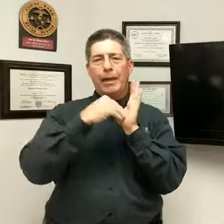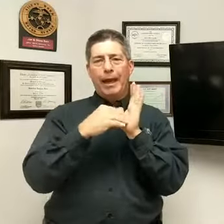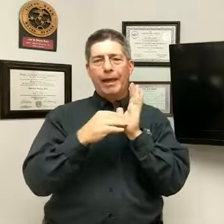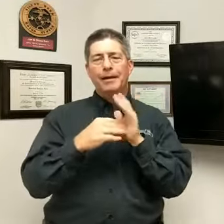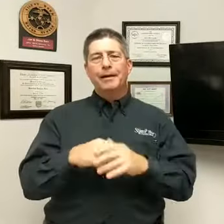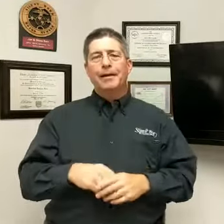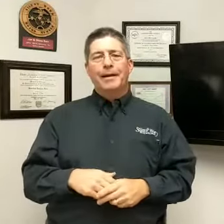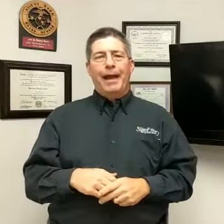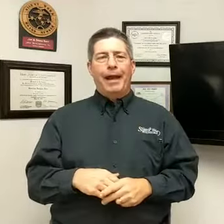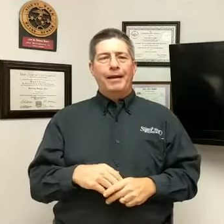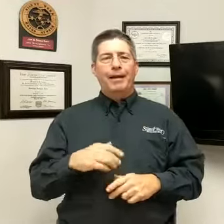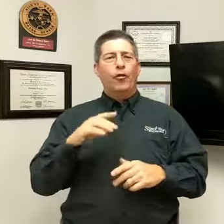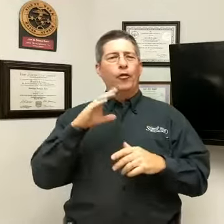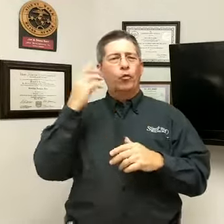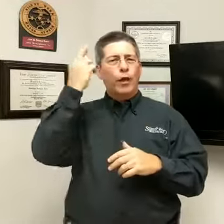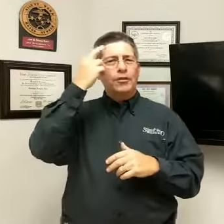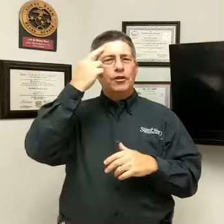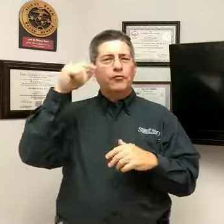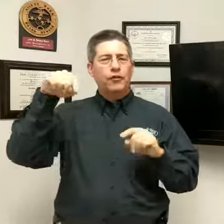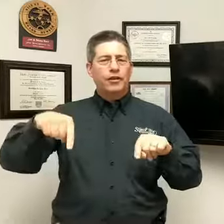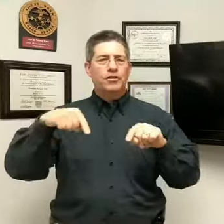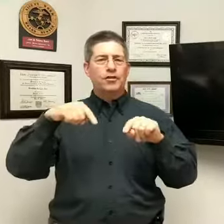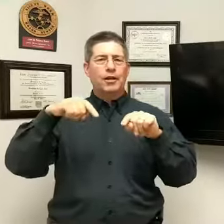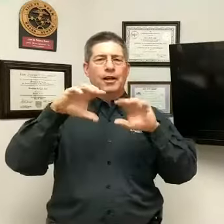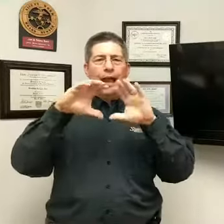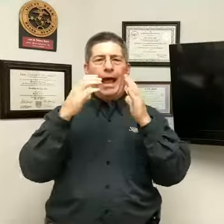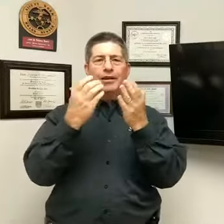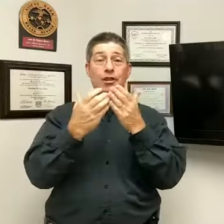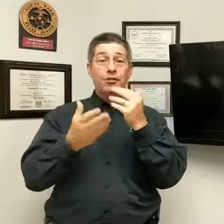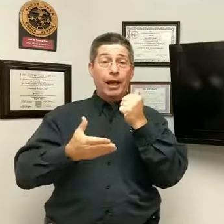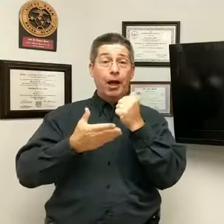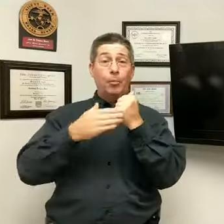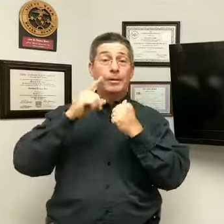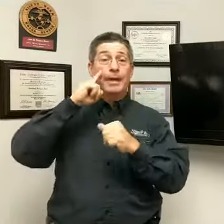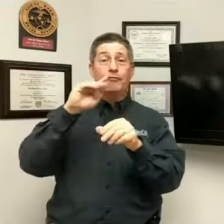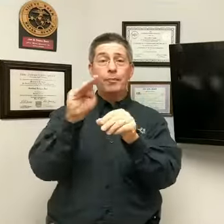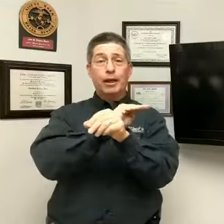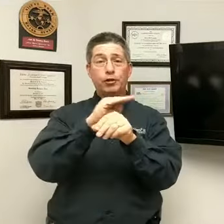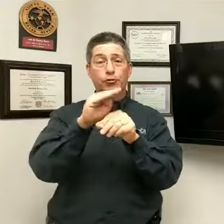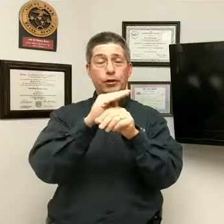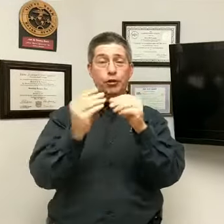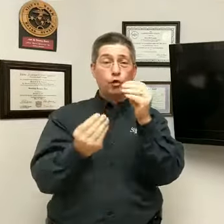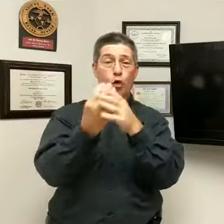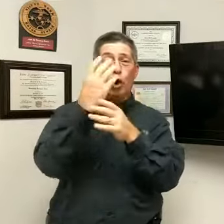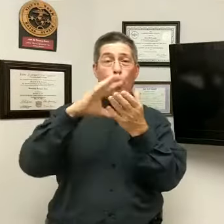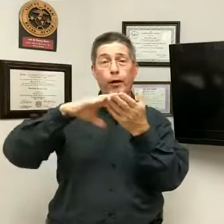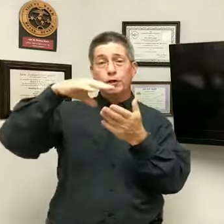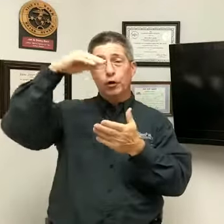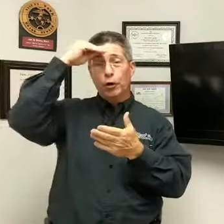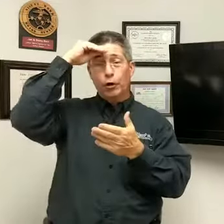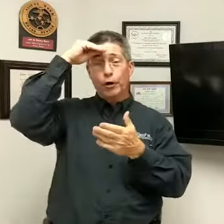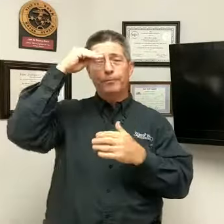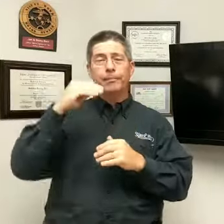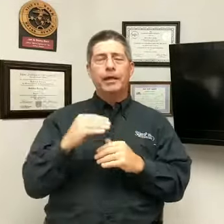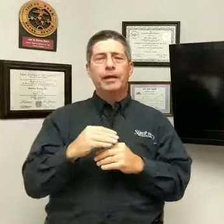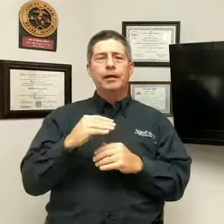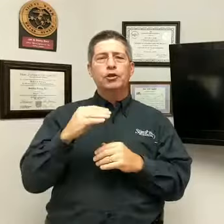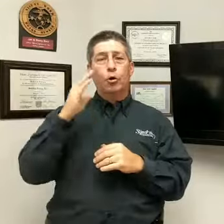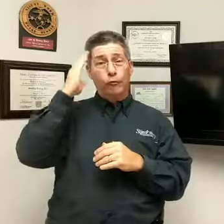again. And the reason for this class is to help deaf ministries to grow and to learn. So if you know